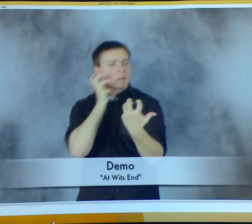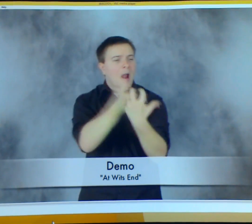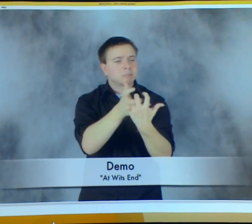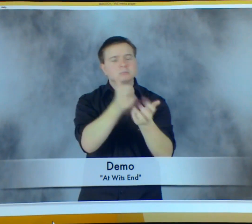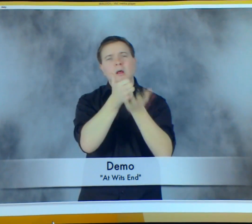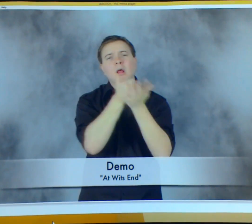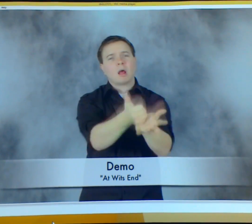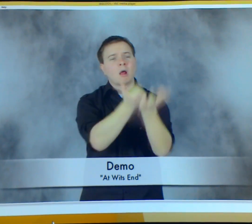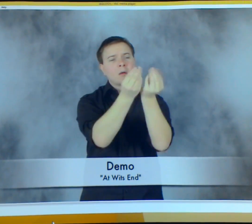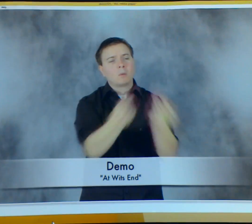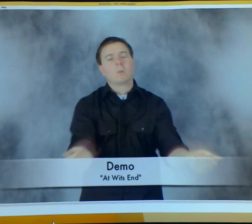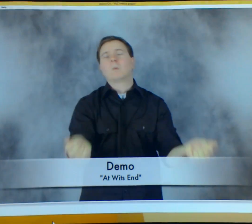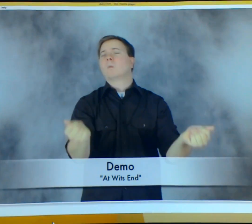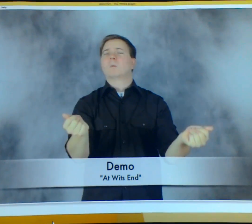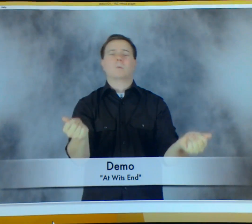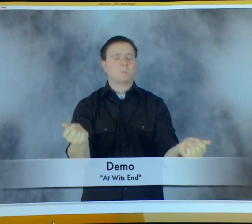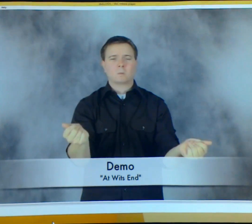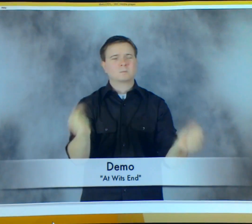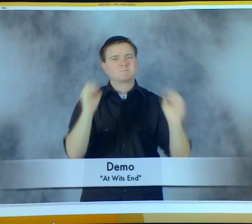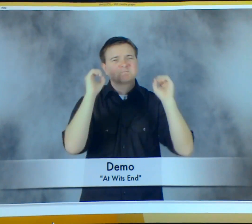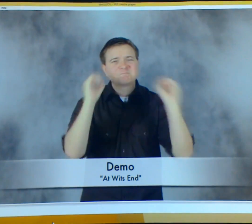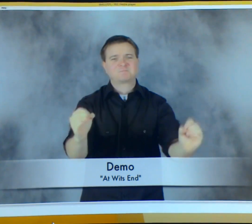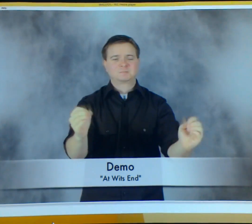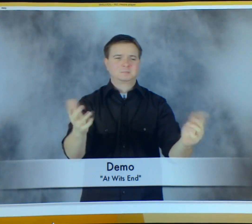find anything that will really make the problem go away.